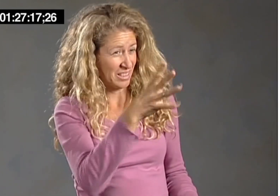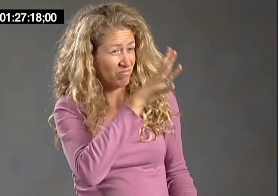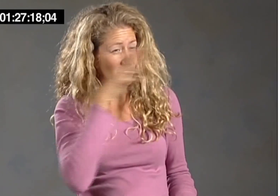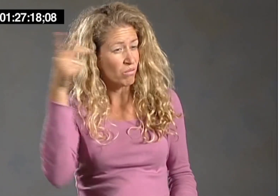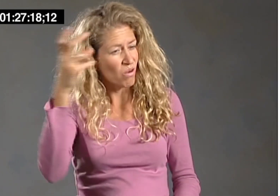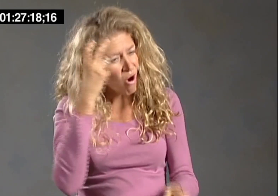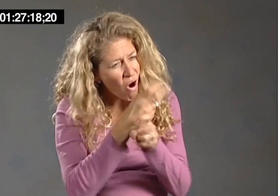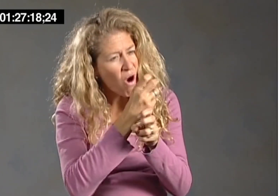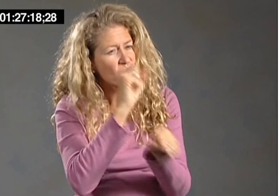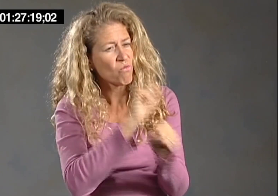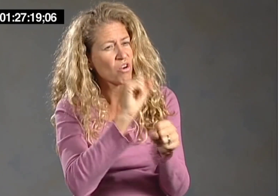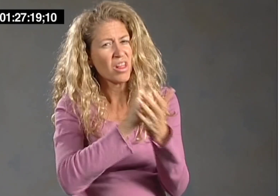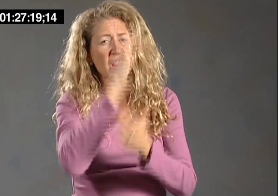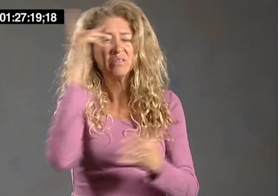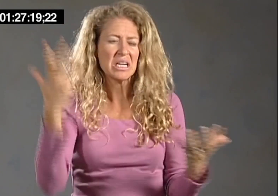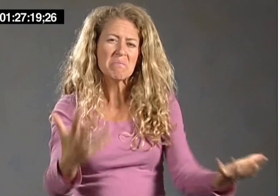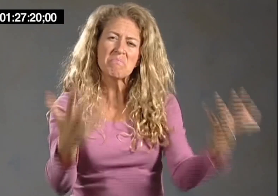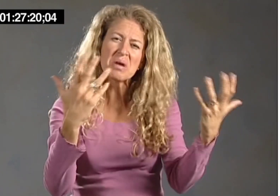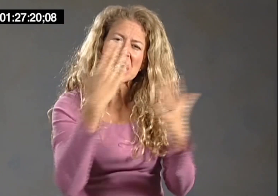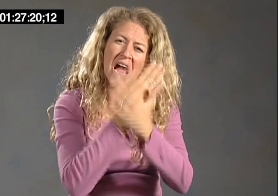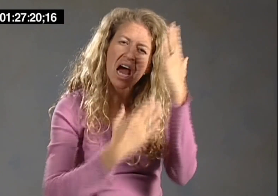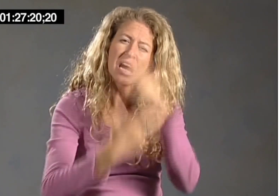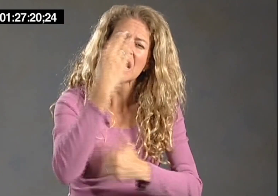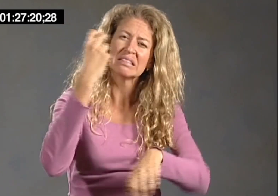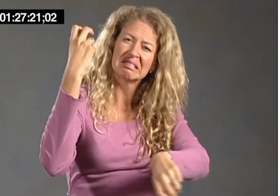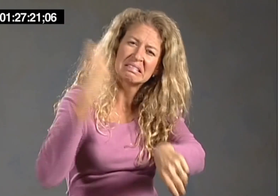sprouts. And I saw it, and I was like, okay, wow.